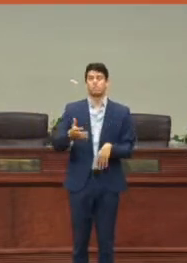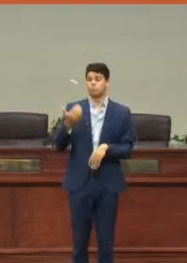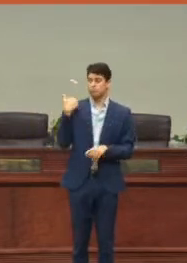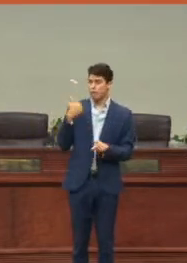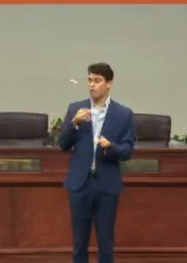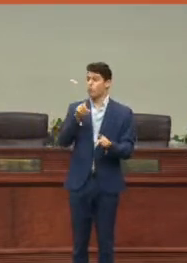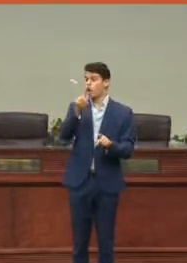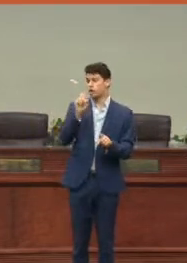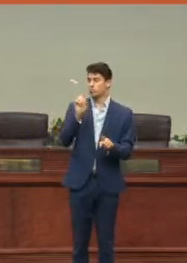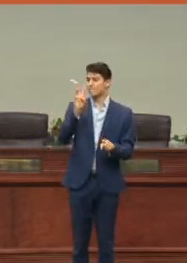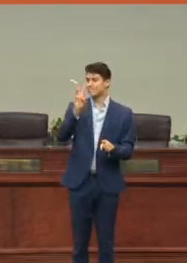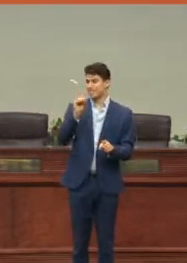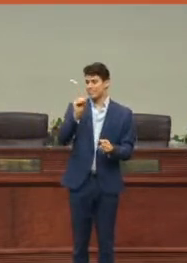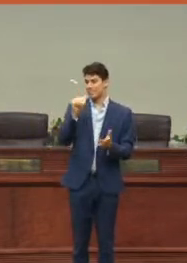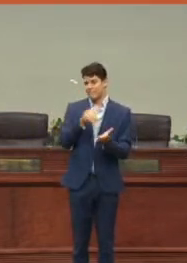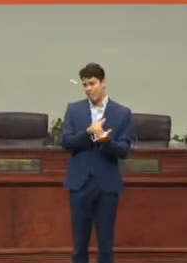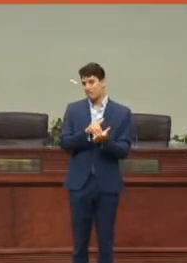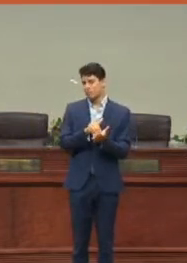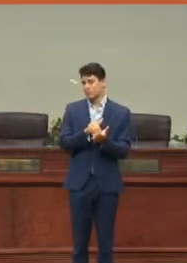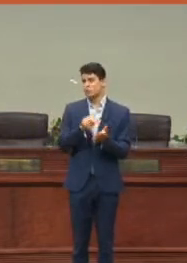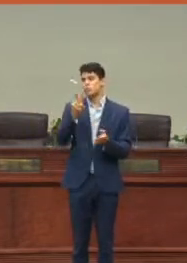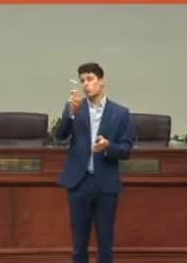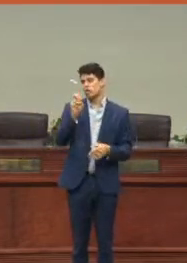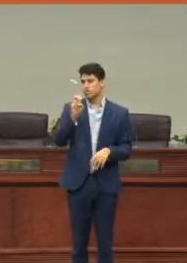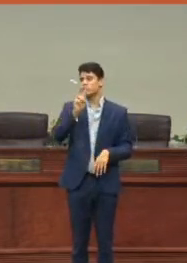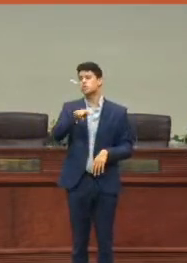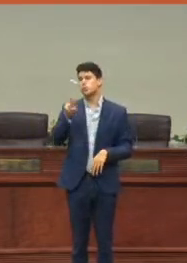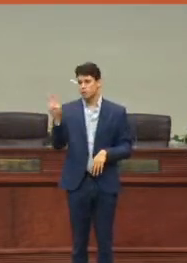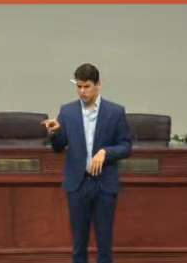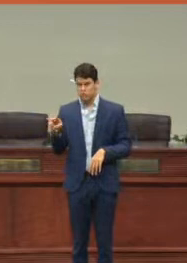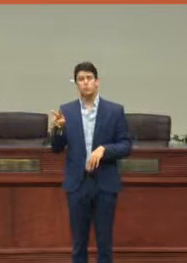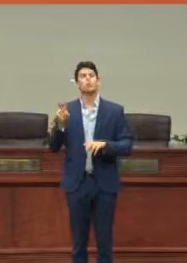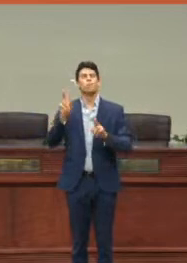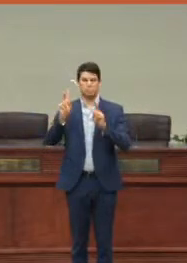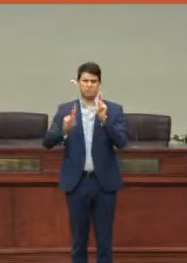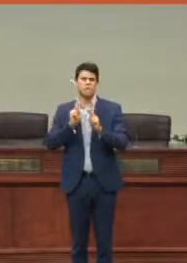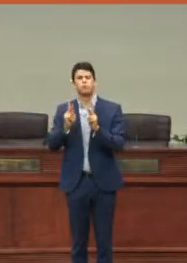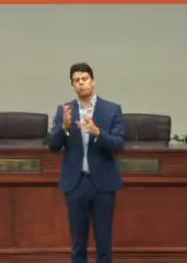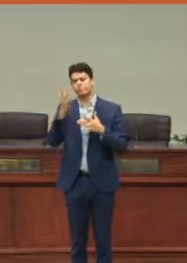160,222 positive cases in Orange County reported and